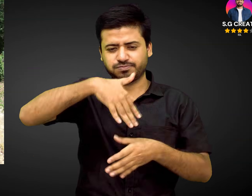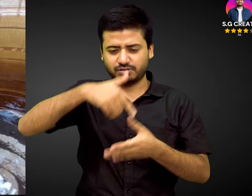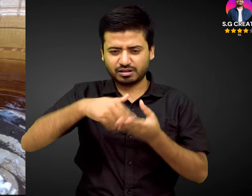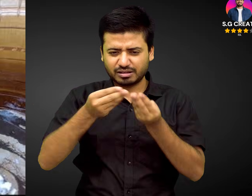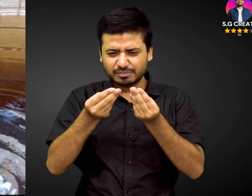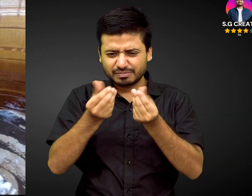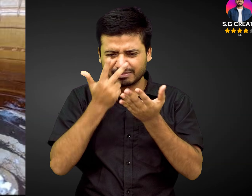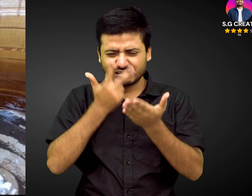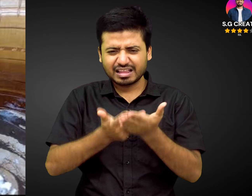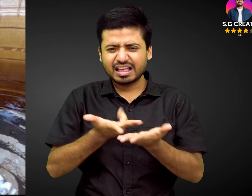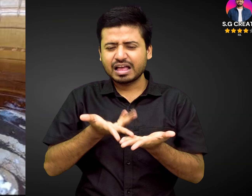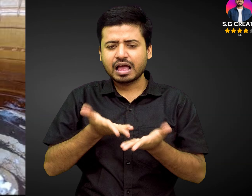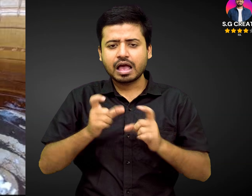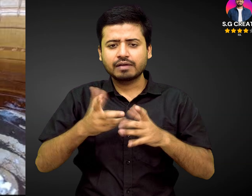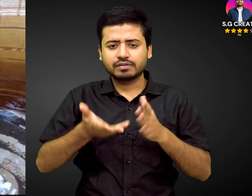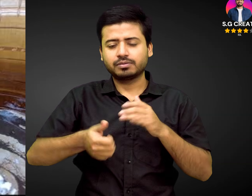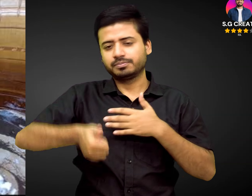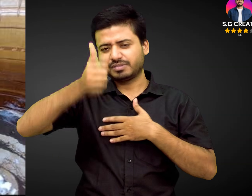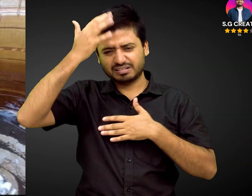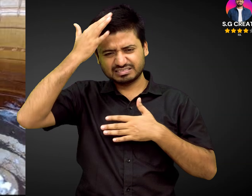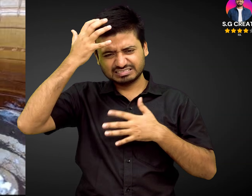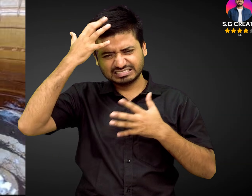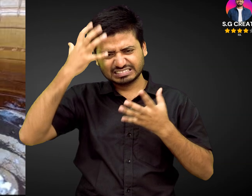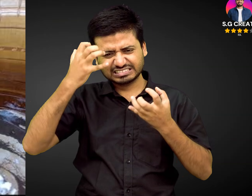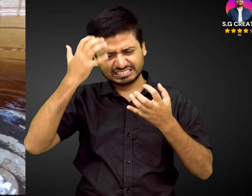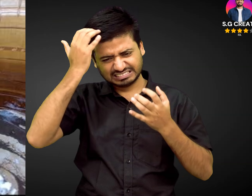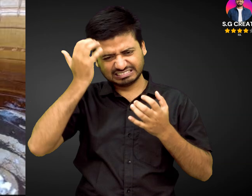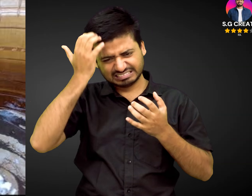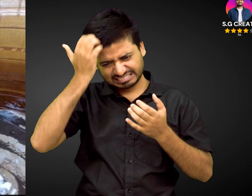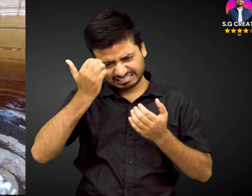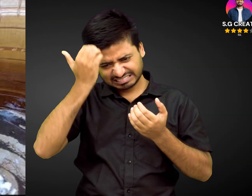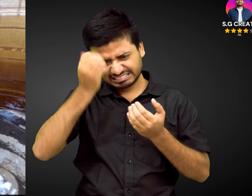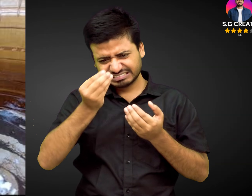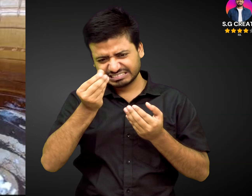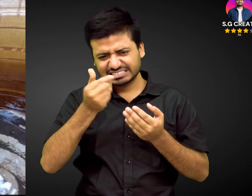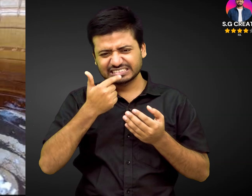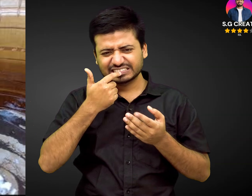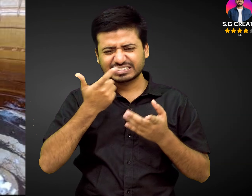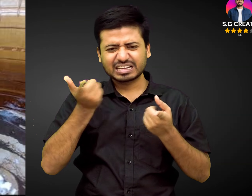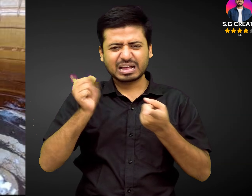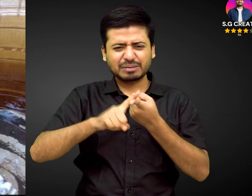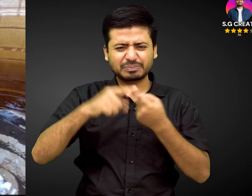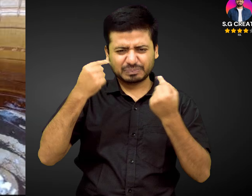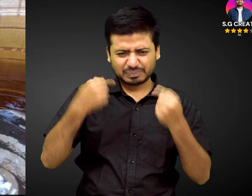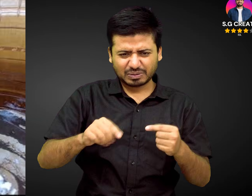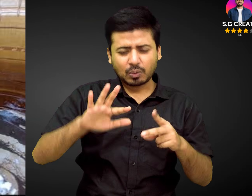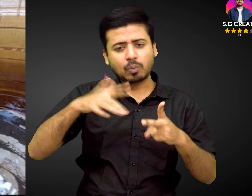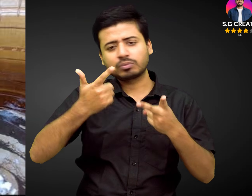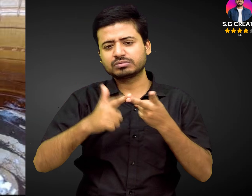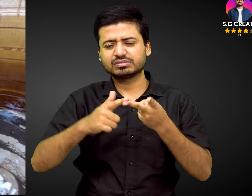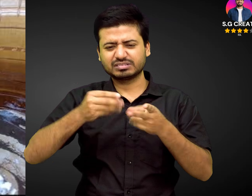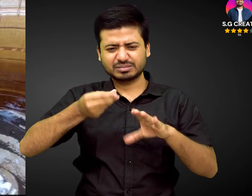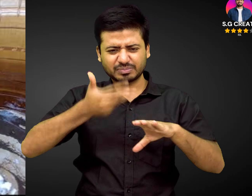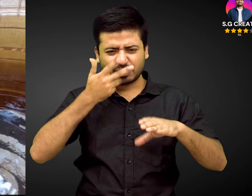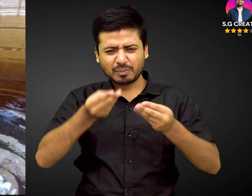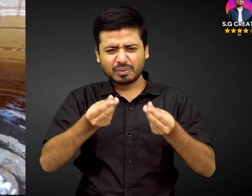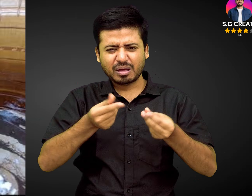and tannic acids naturally soften the water and gently lower the pH, which is ideal for tropical species like tetras,